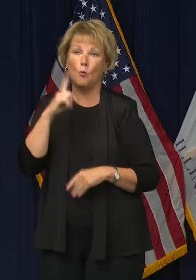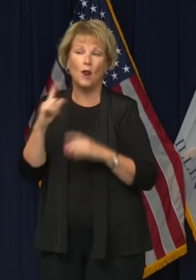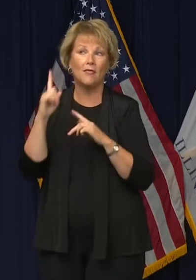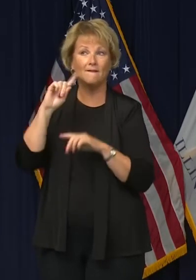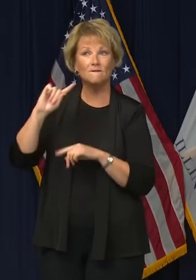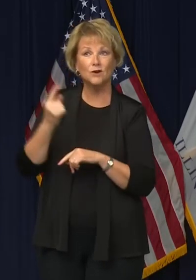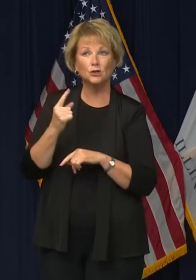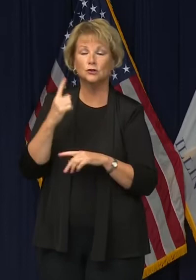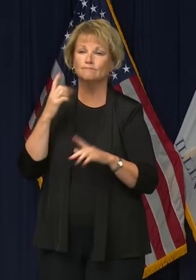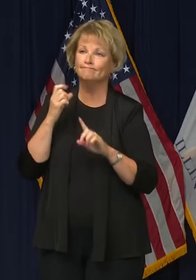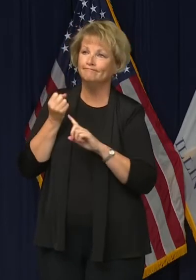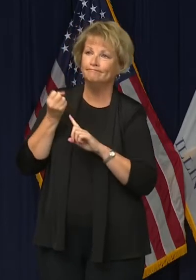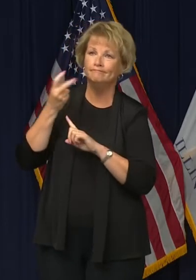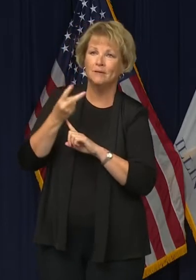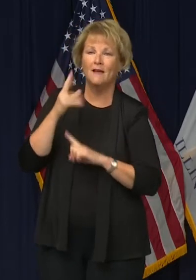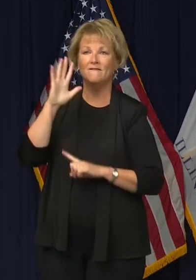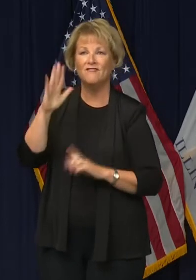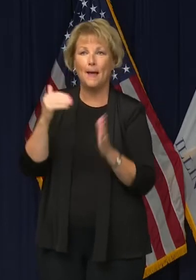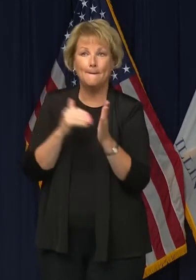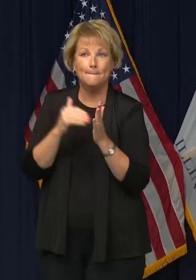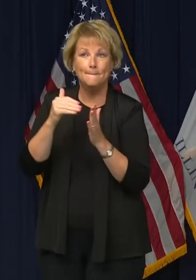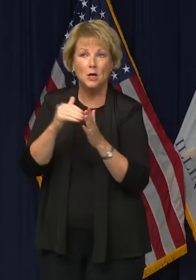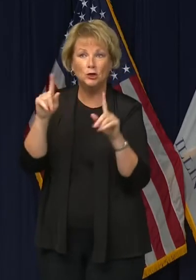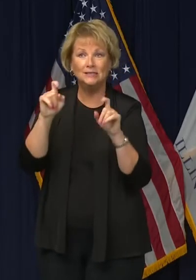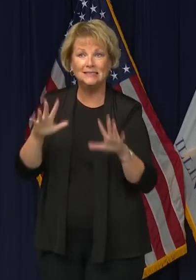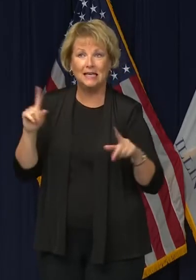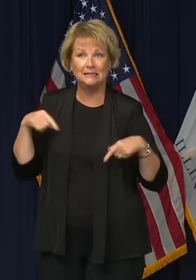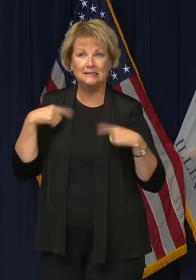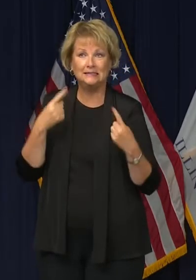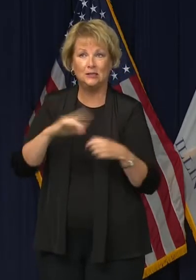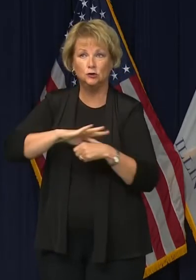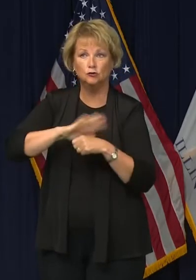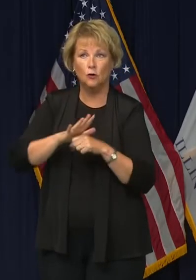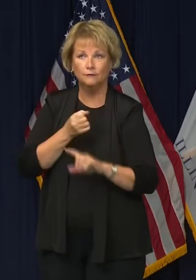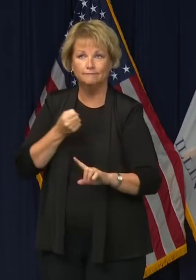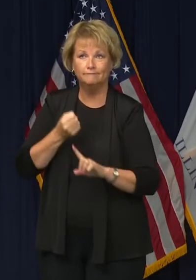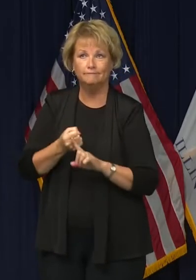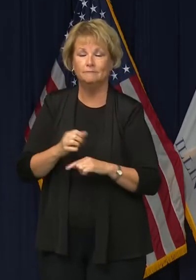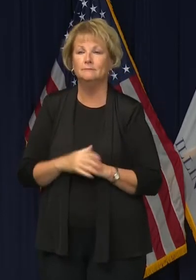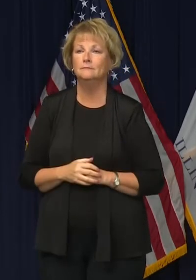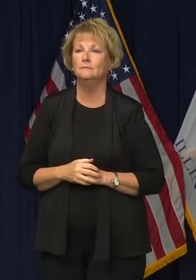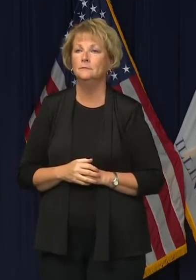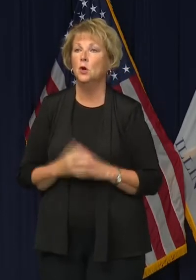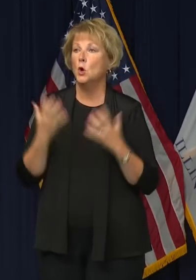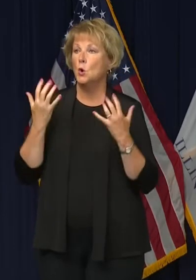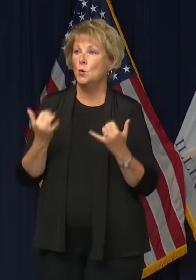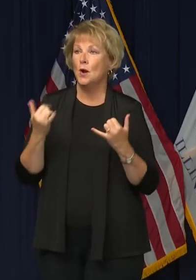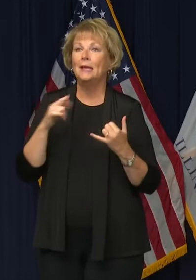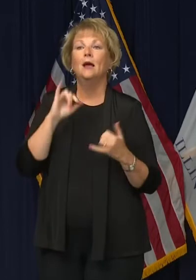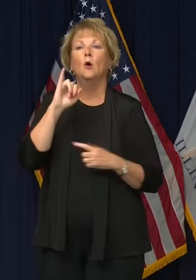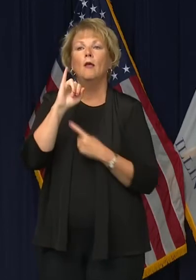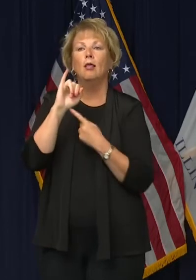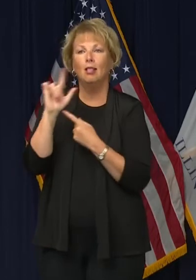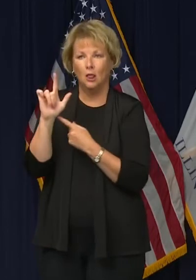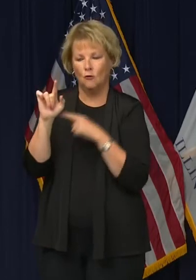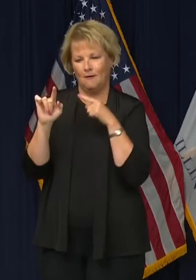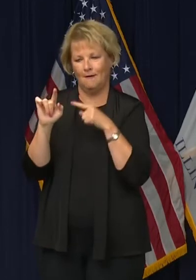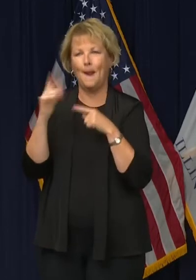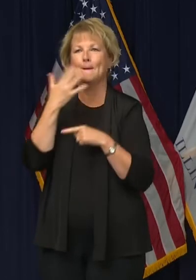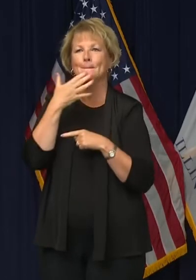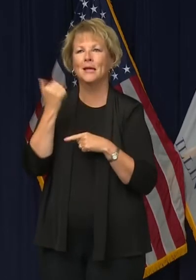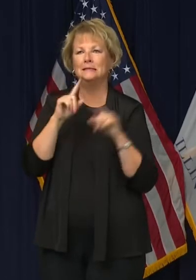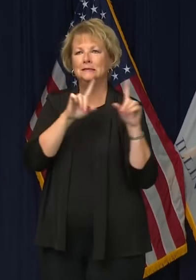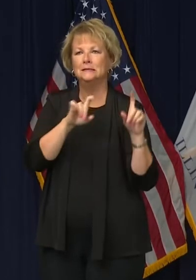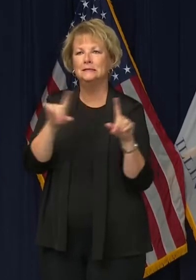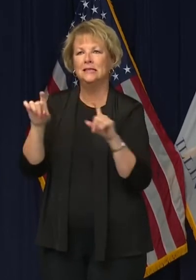million tests since the onset of this pandemic. At this point, we are by far the best